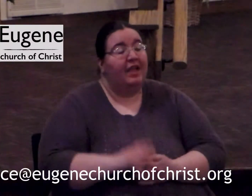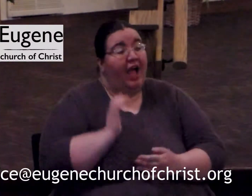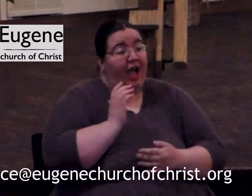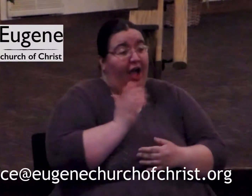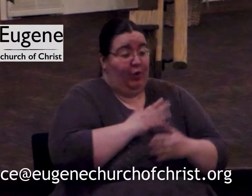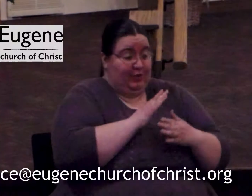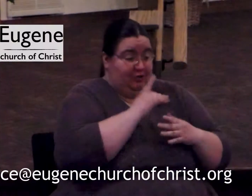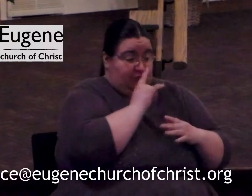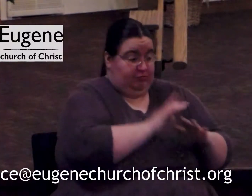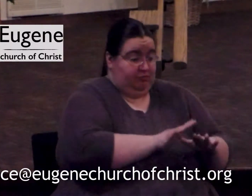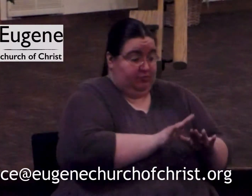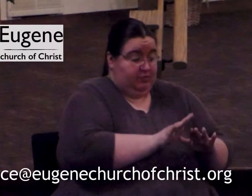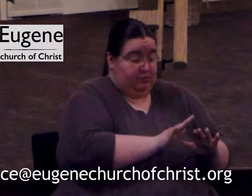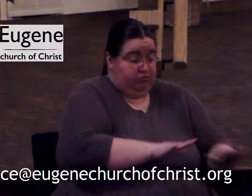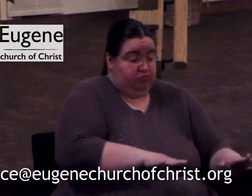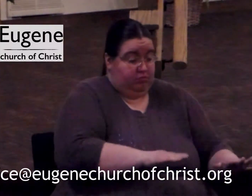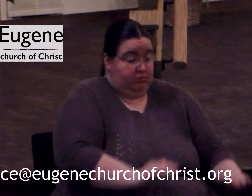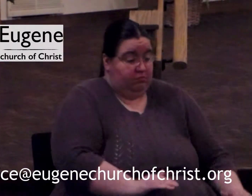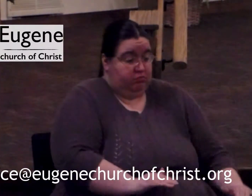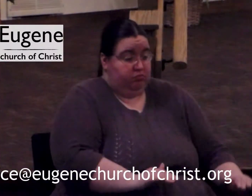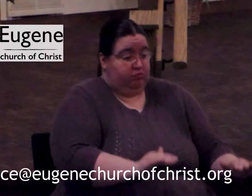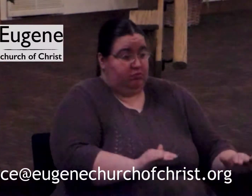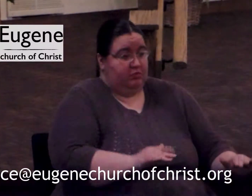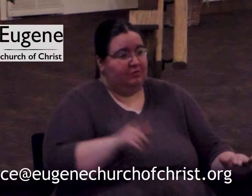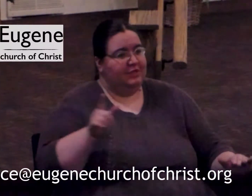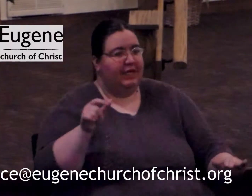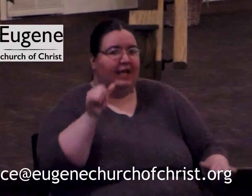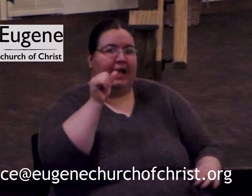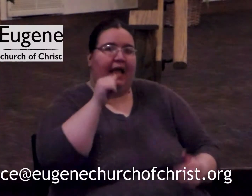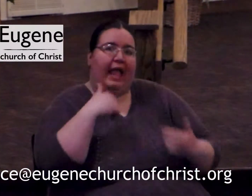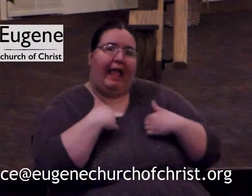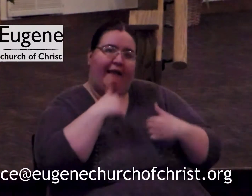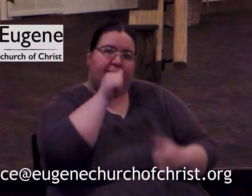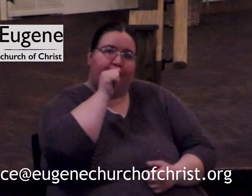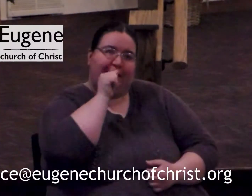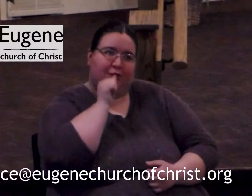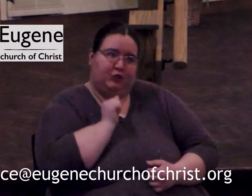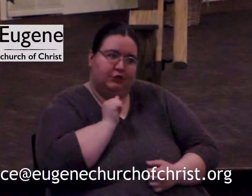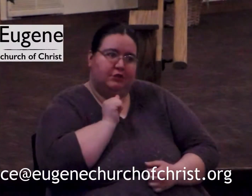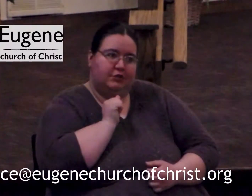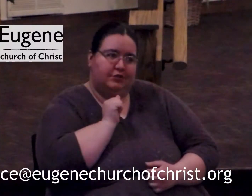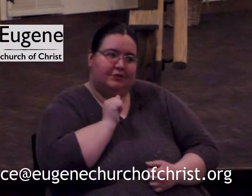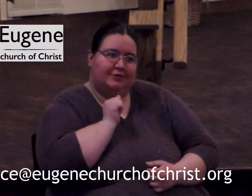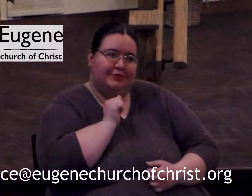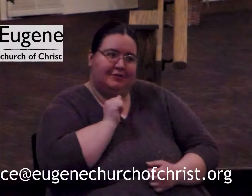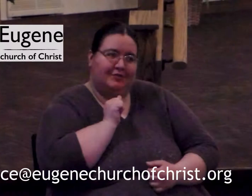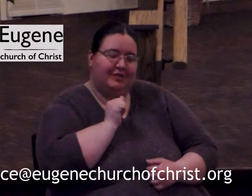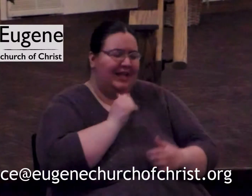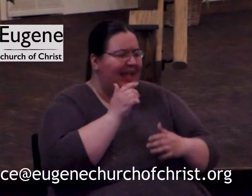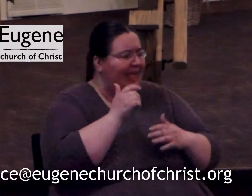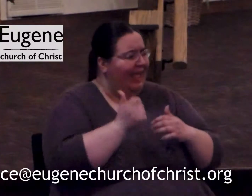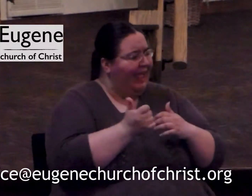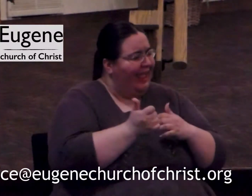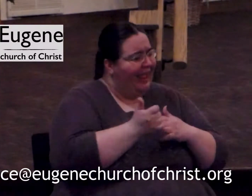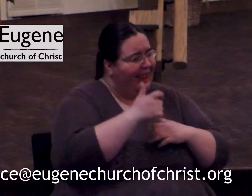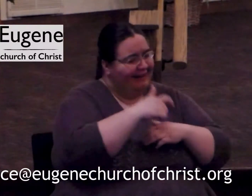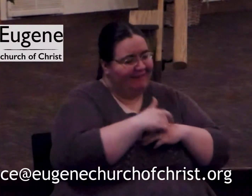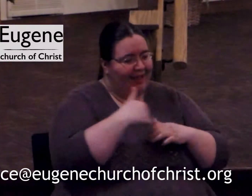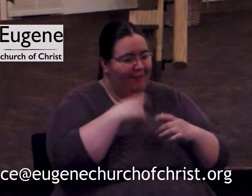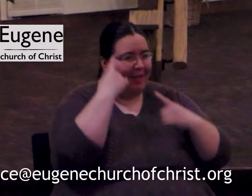here, is reminding us to have patience. And every time I think about patience, that's what I'm hearing in the back of my head as I think about it. I think about the